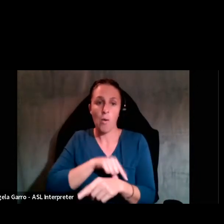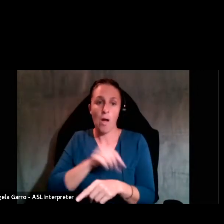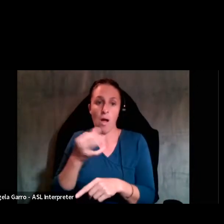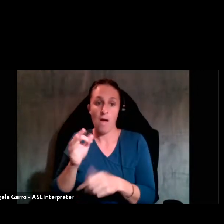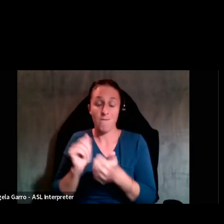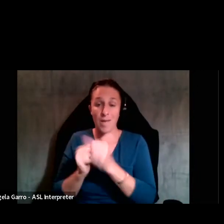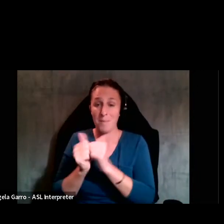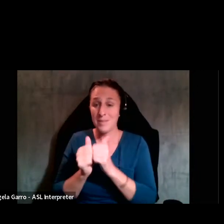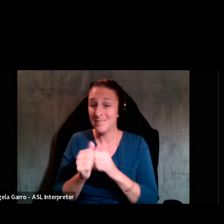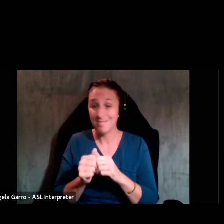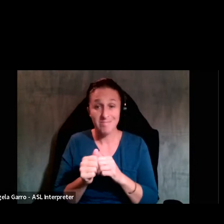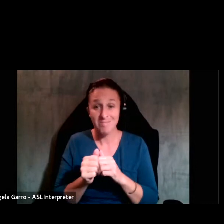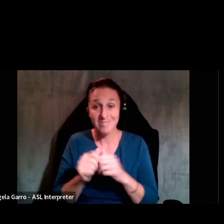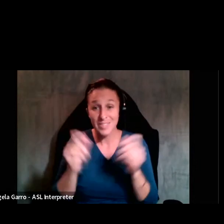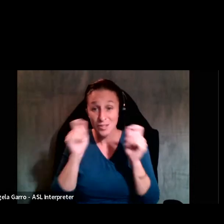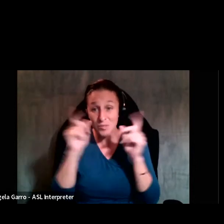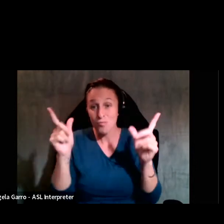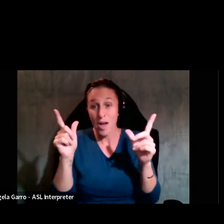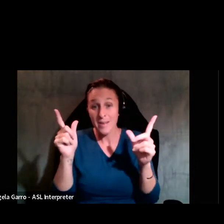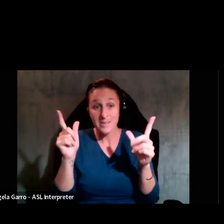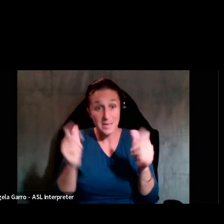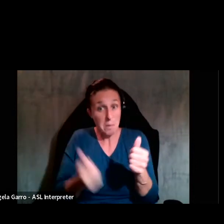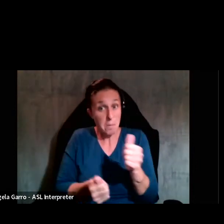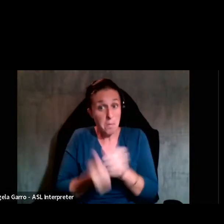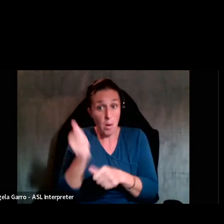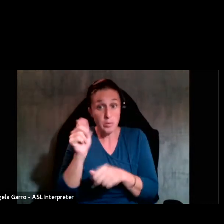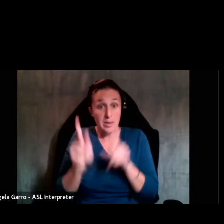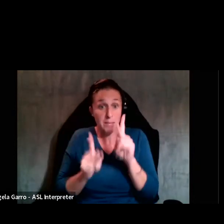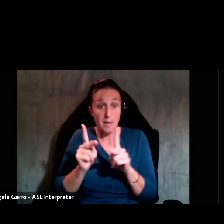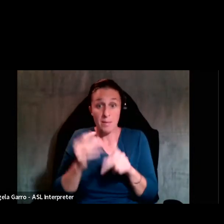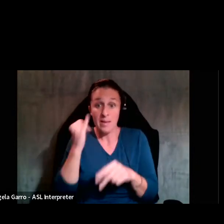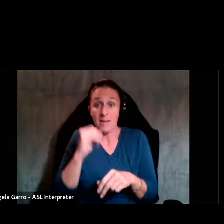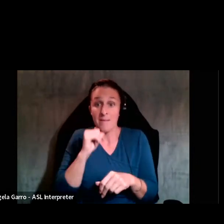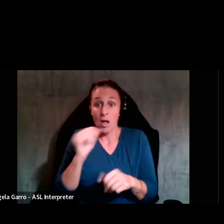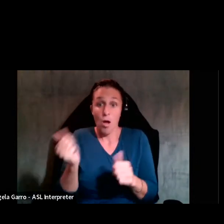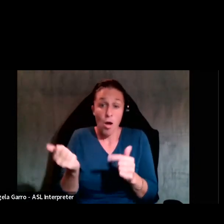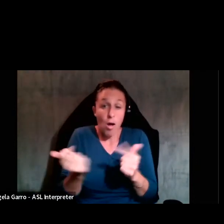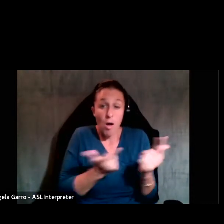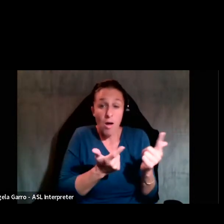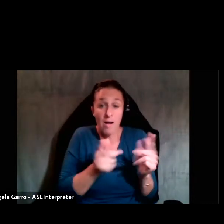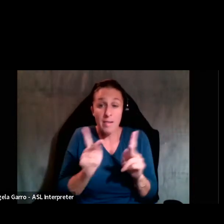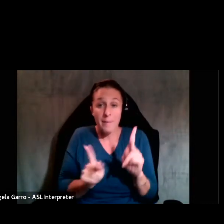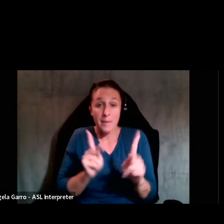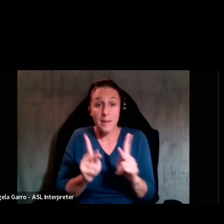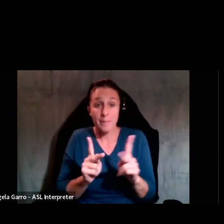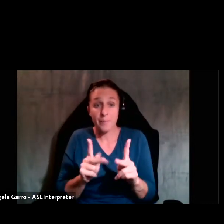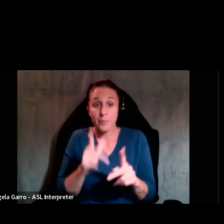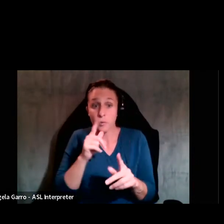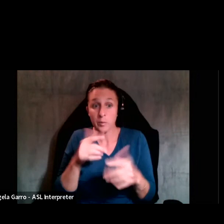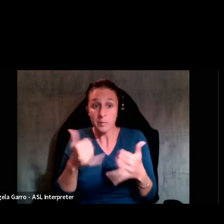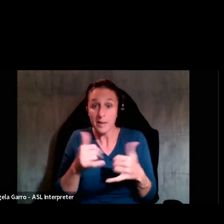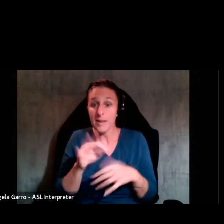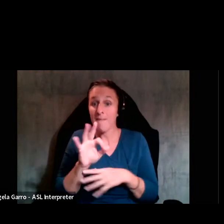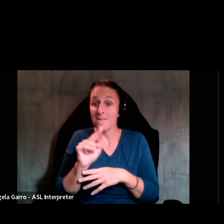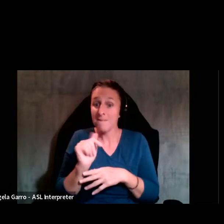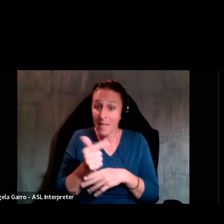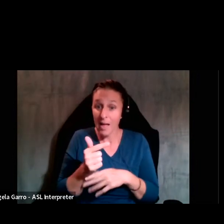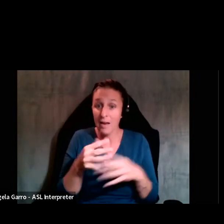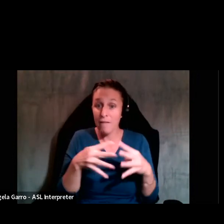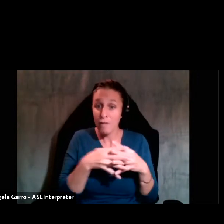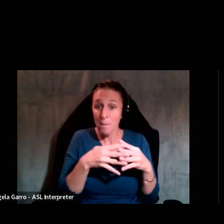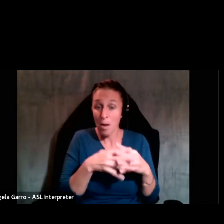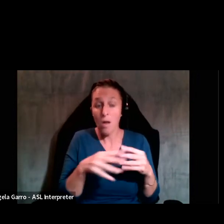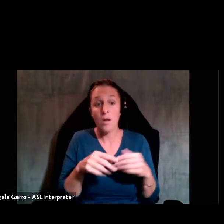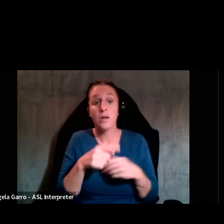was surprising that I guess most of the people, if not all the people who were playing flag football are new